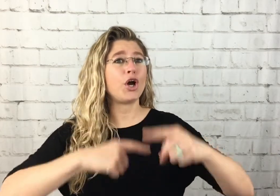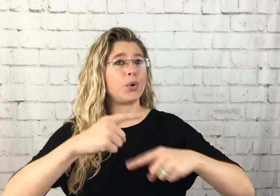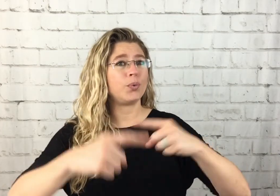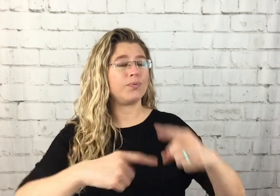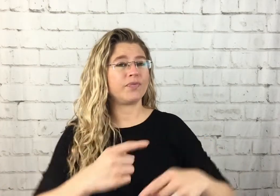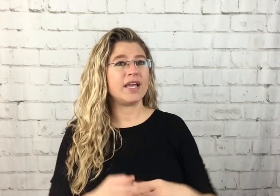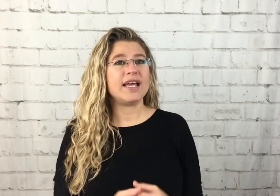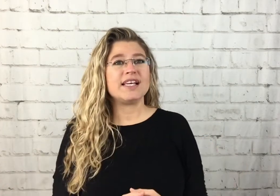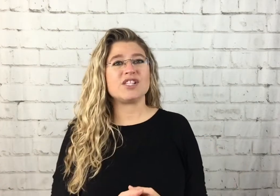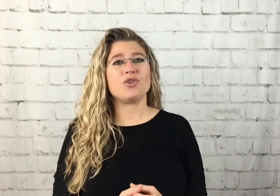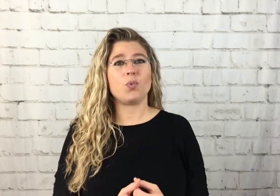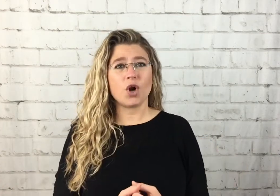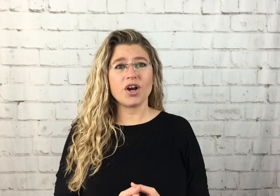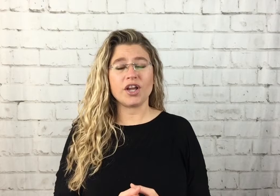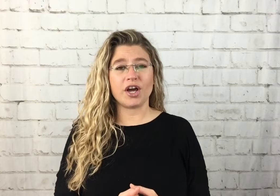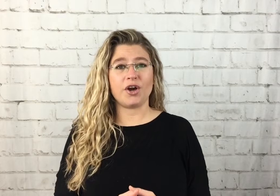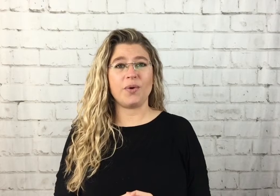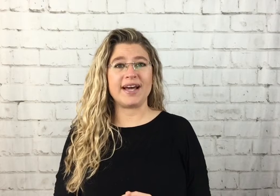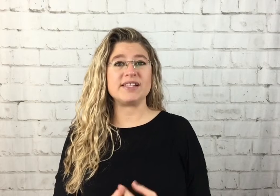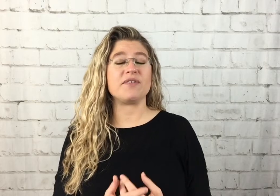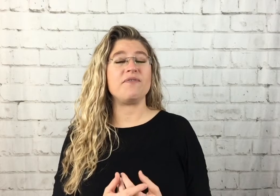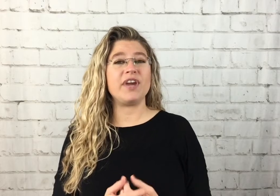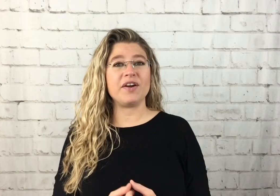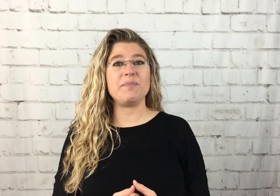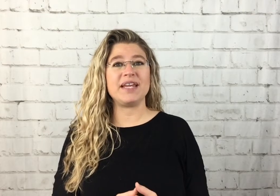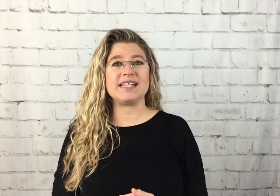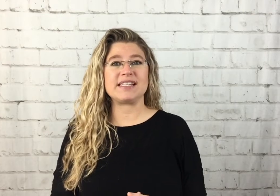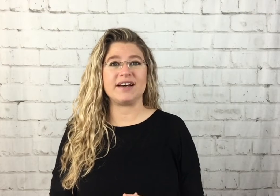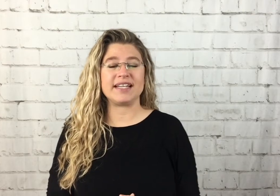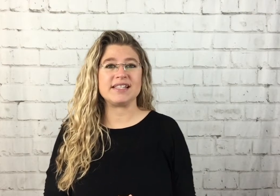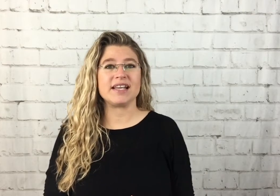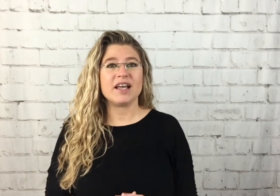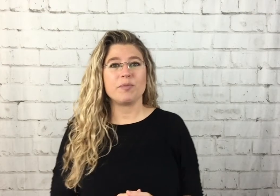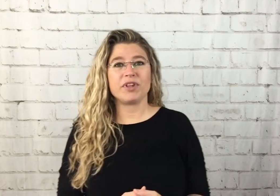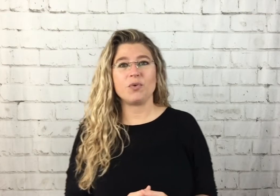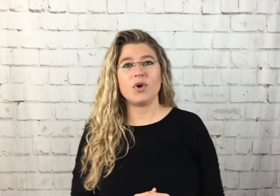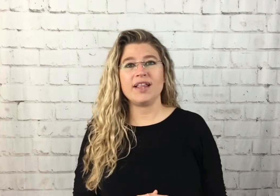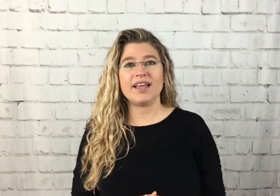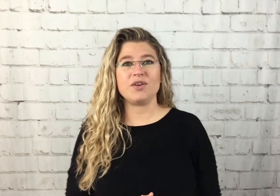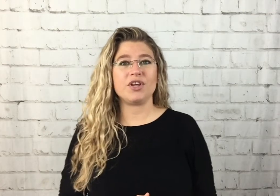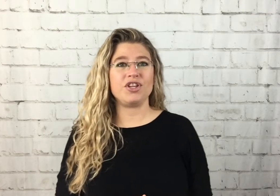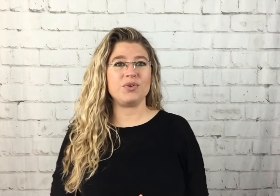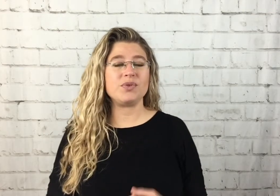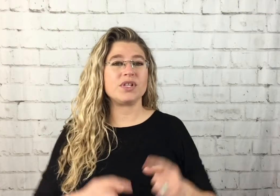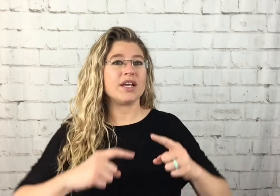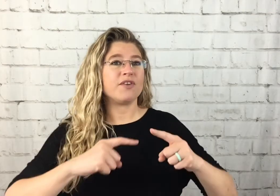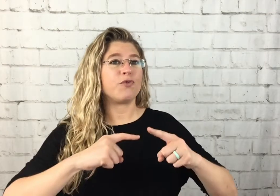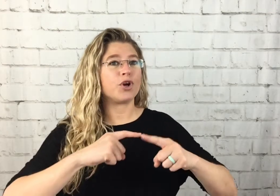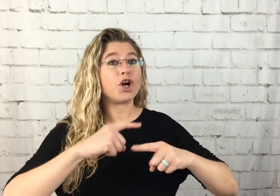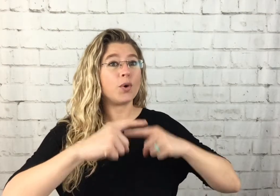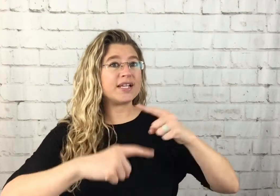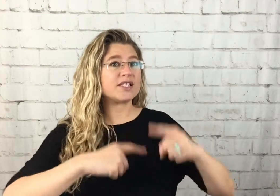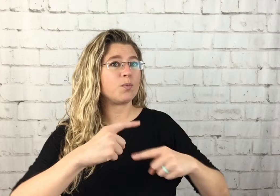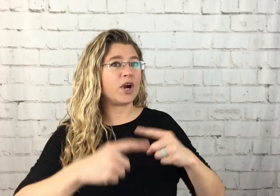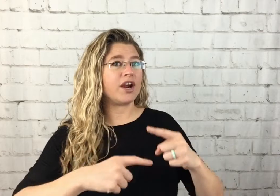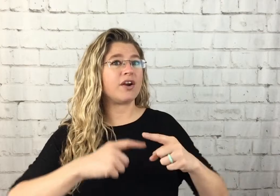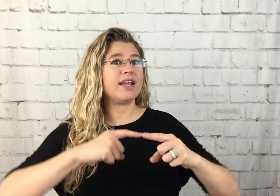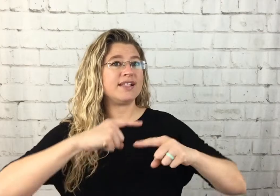Go. So the word go has very many signs, but the one that you can use for going somewhere is